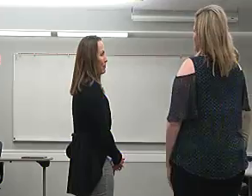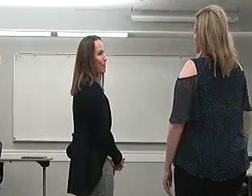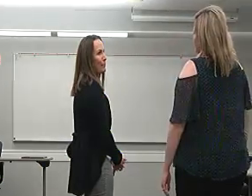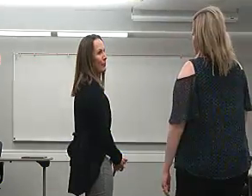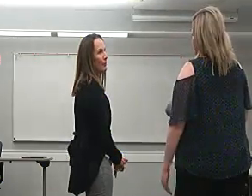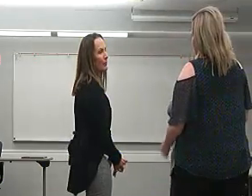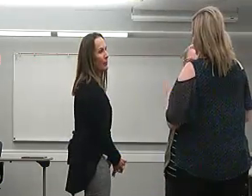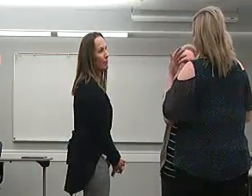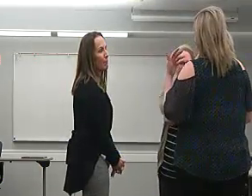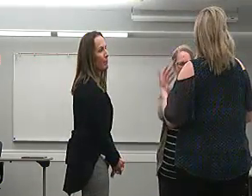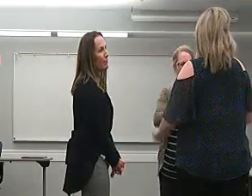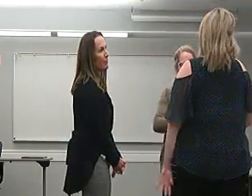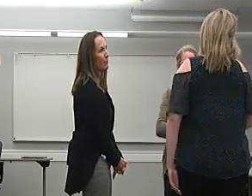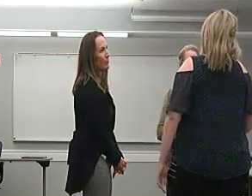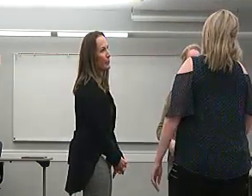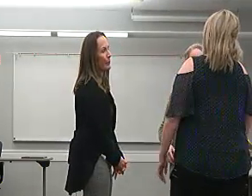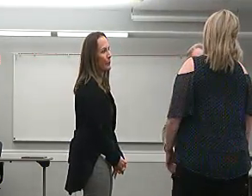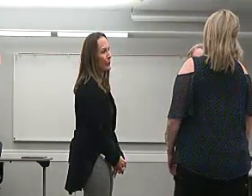Yeah.